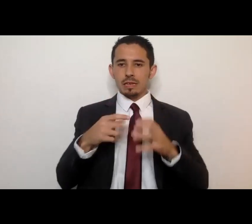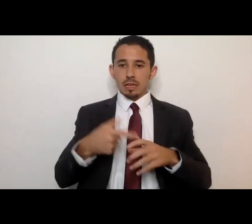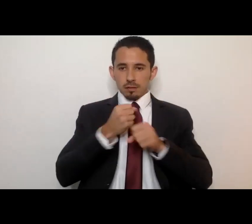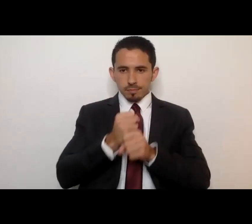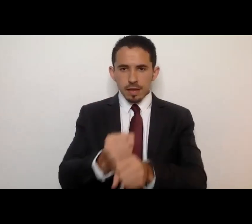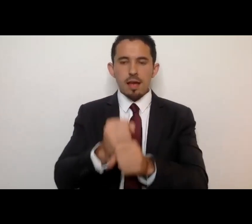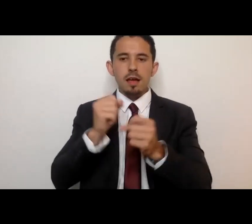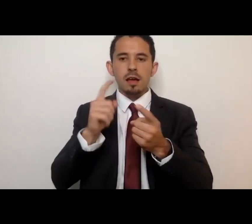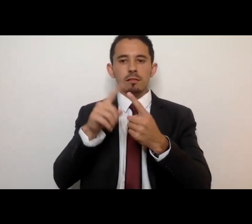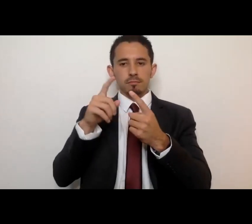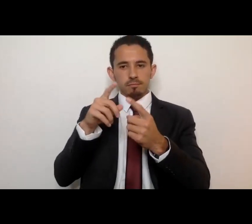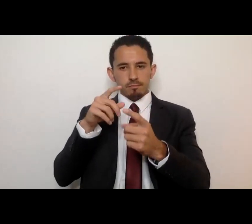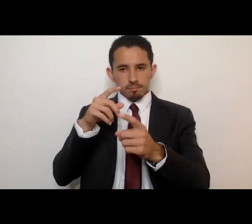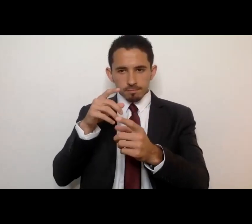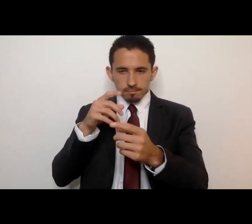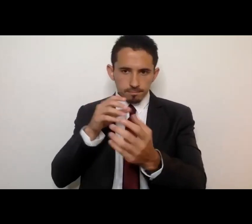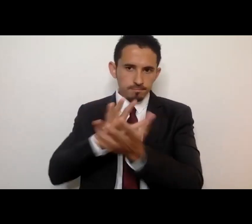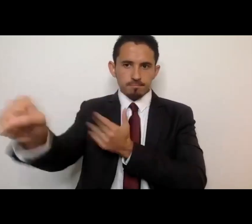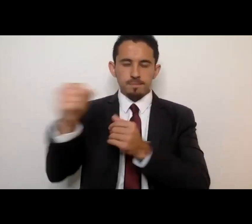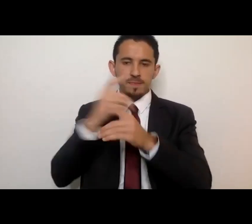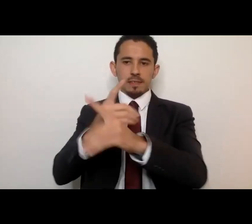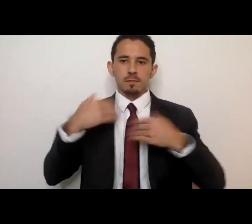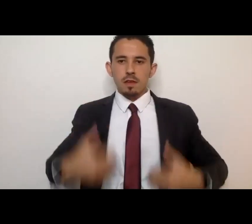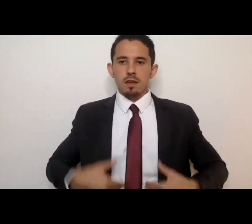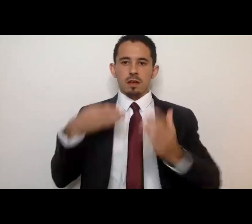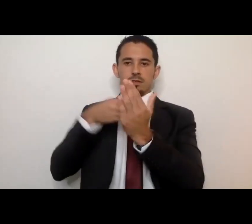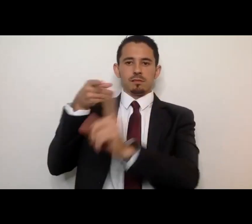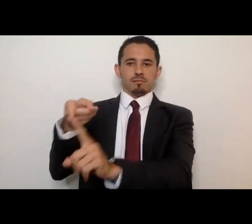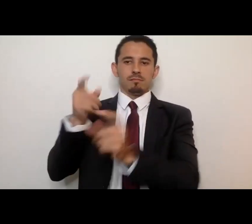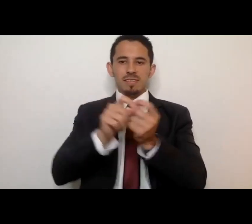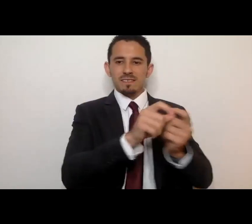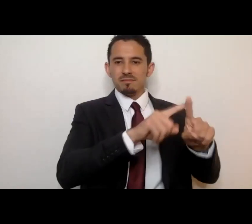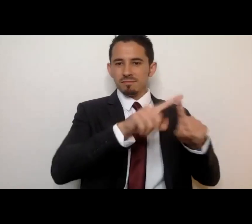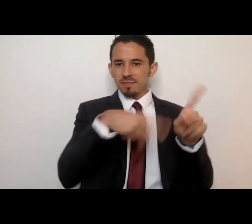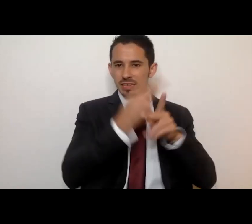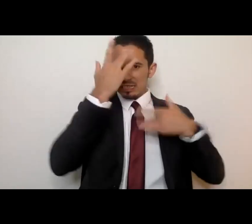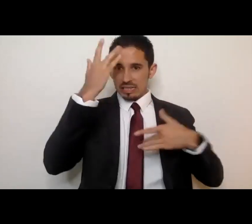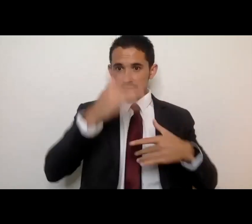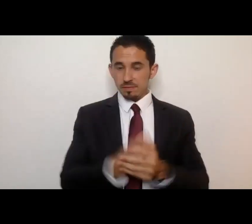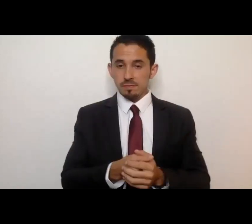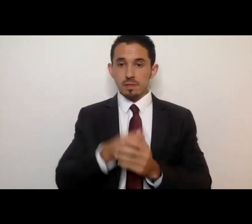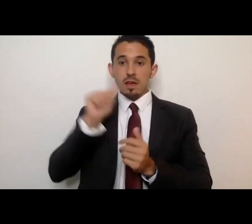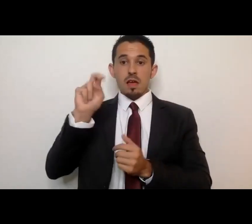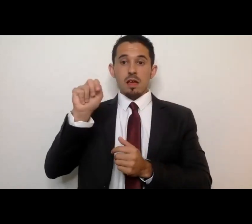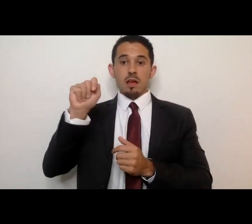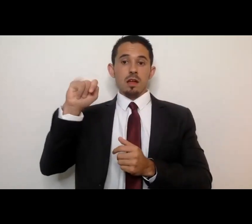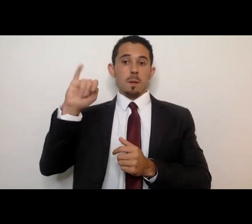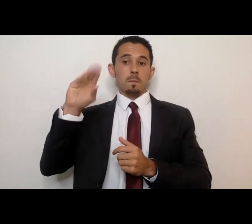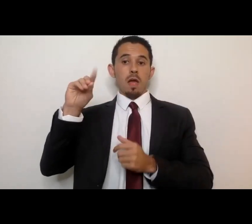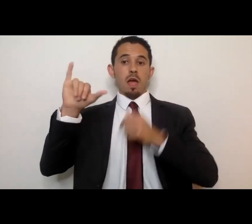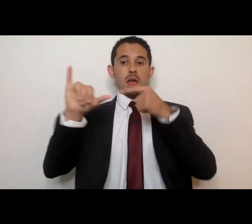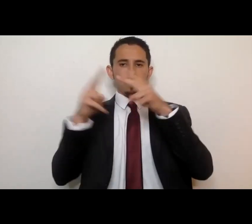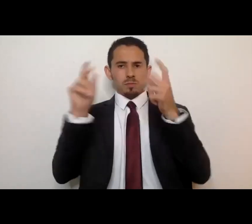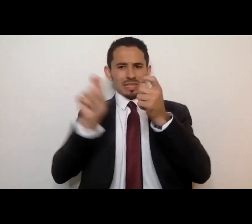Antibodies are what our system, what our bodies, what our immune systems make to defend ourselves against diseases.